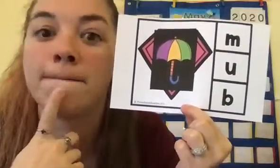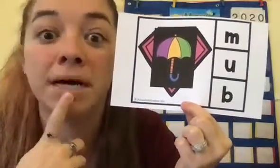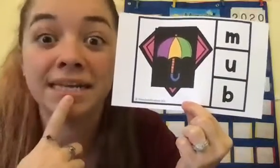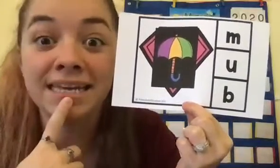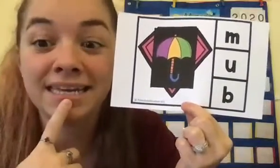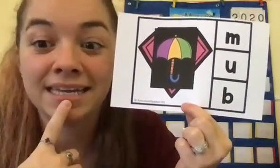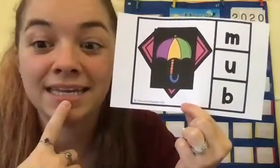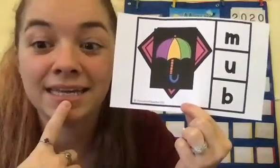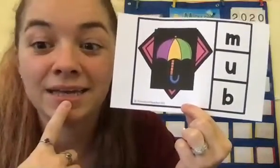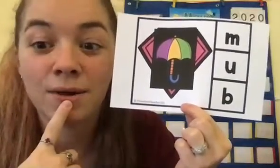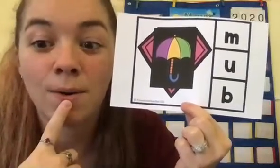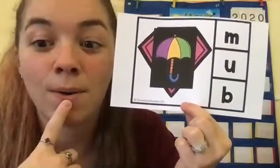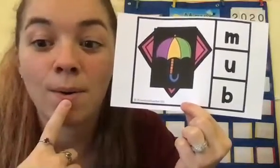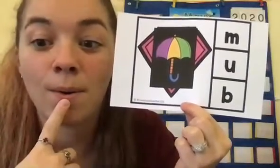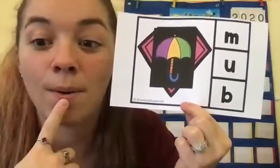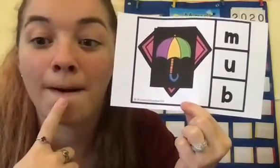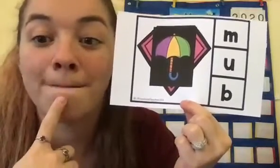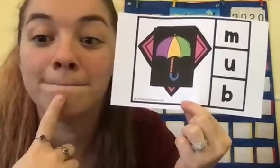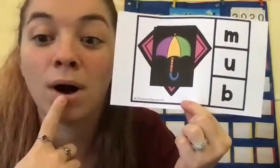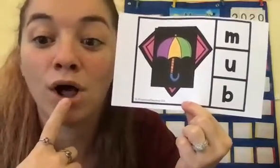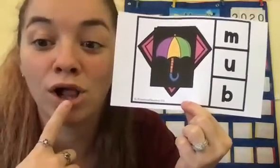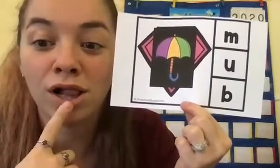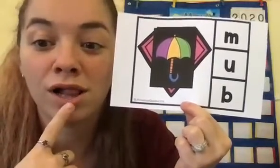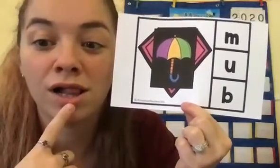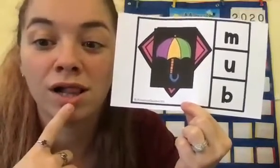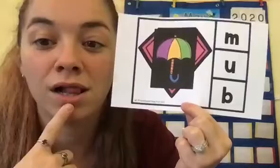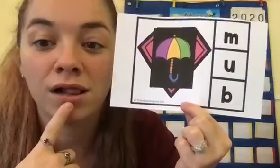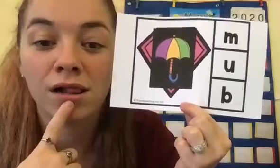Bunny or ball.